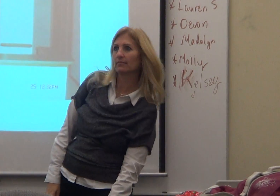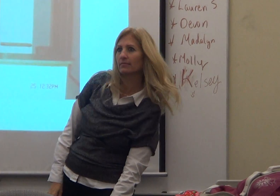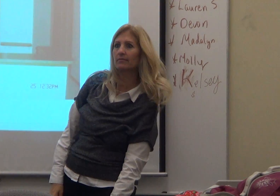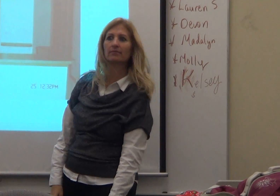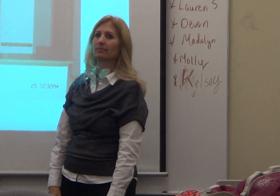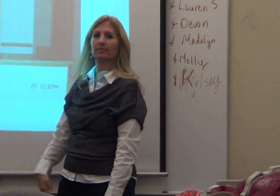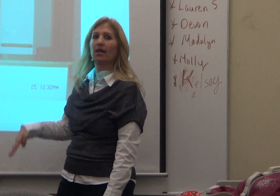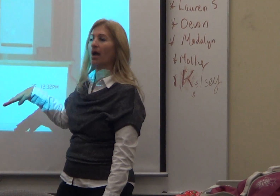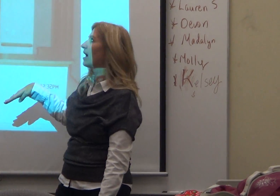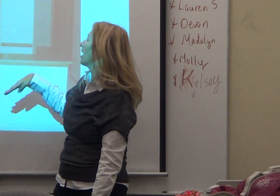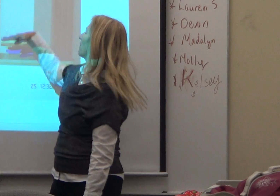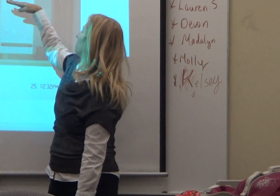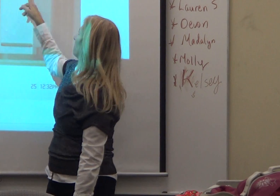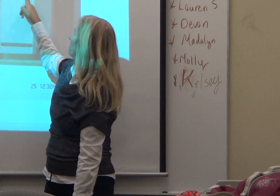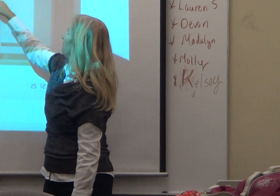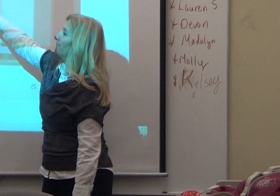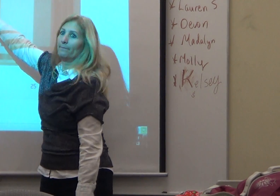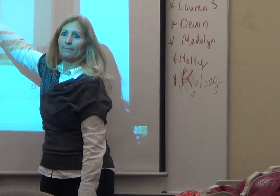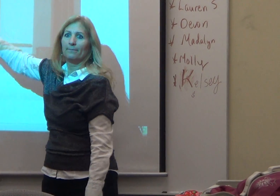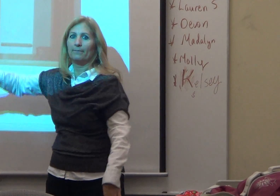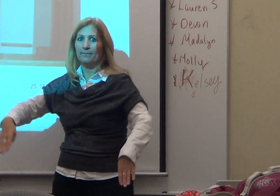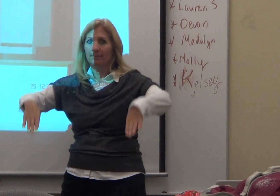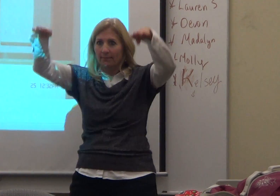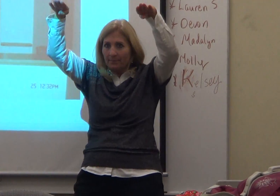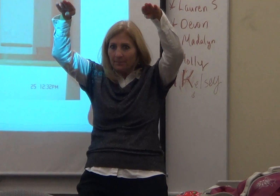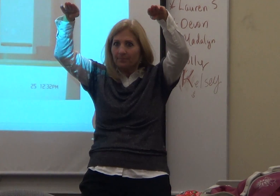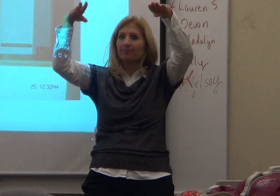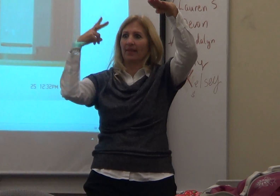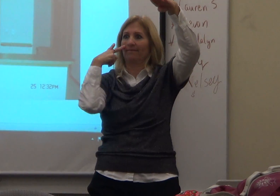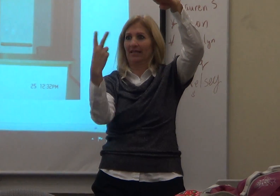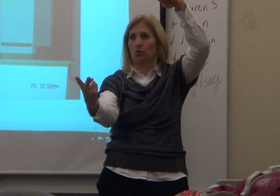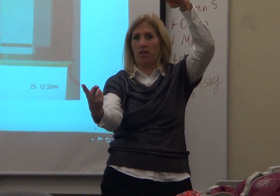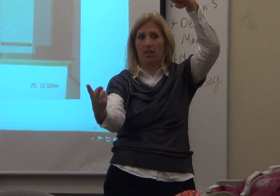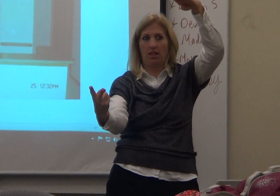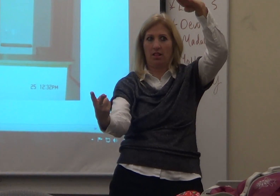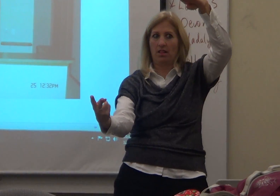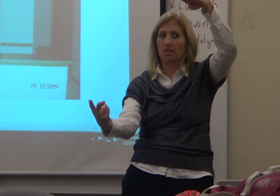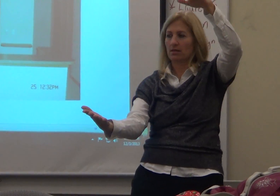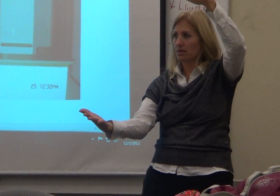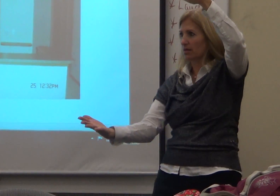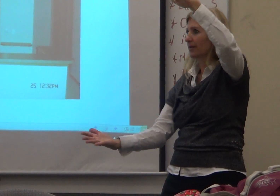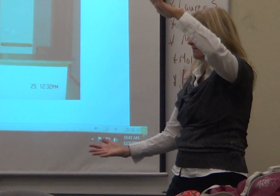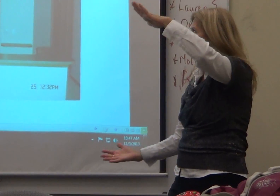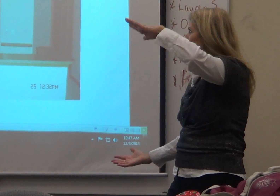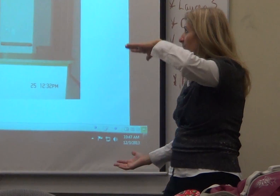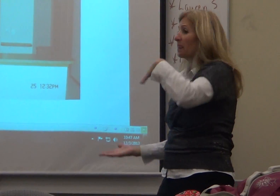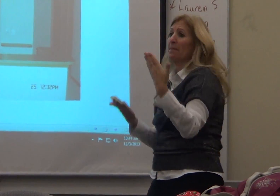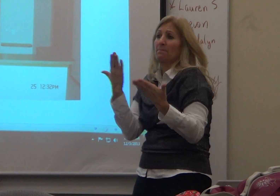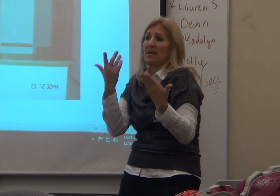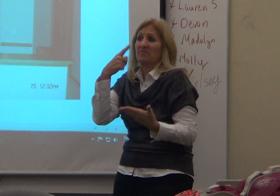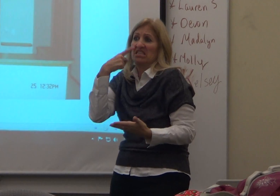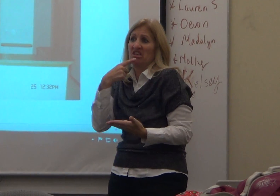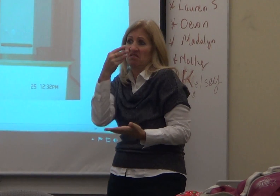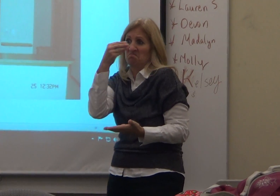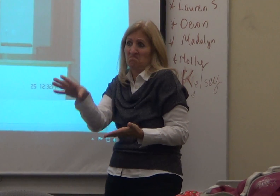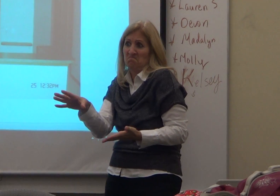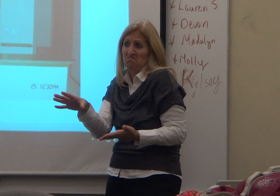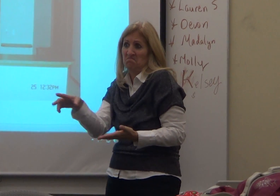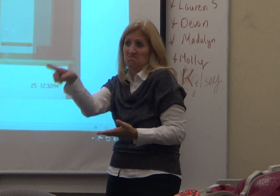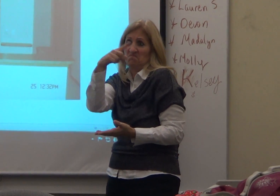If you're in your sight vision, you can't see. So we raise them up. And this way, if you're around the room or in a different room, you can still see